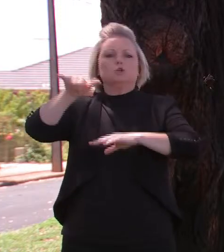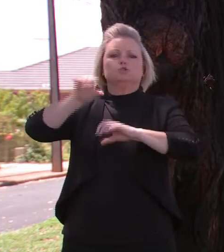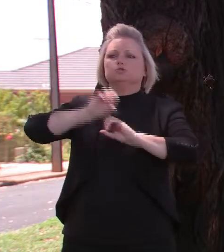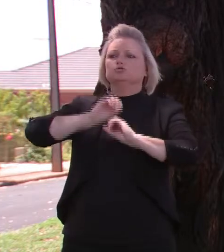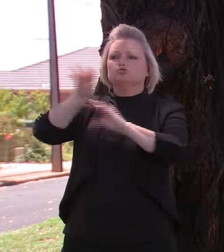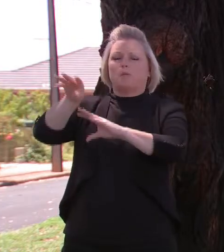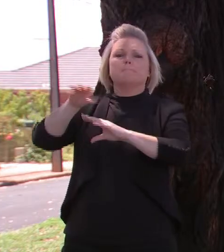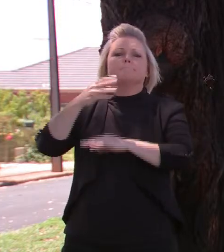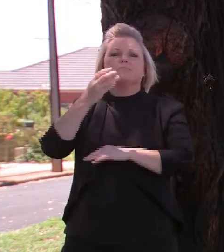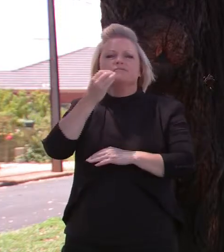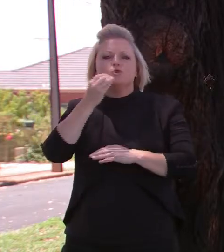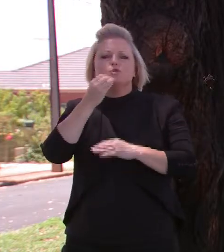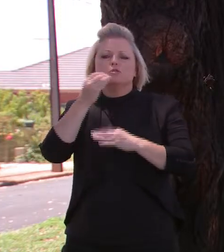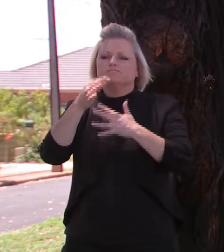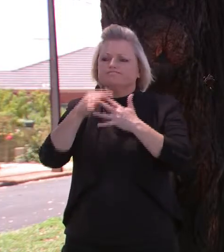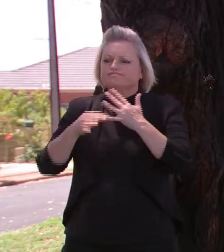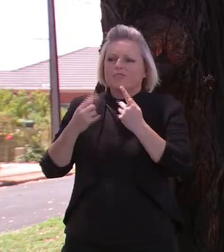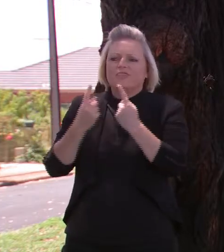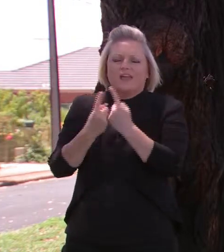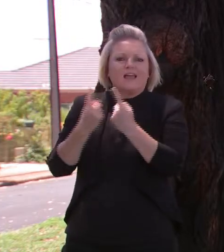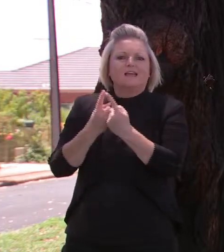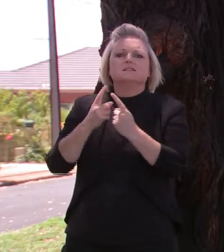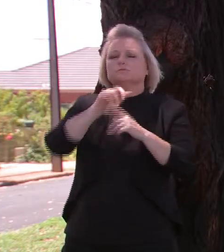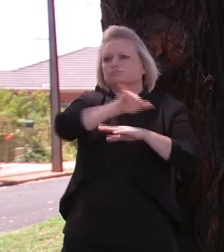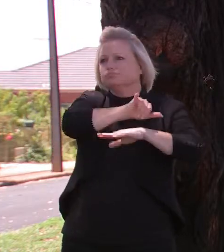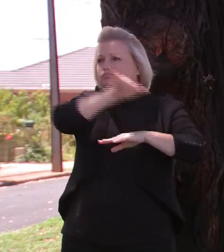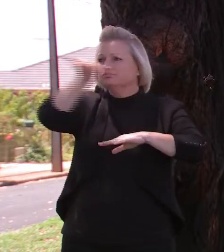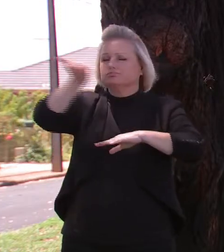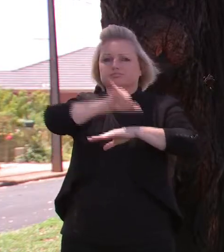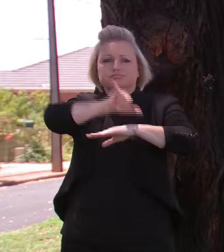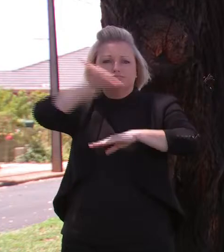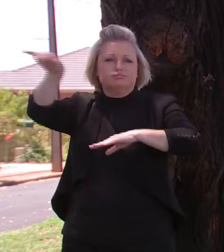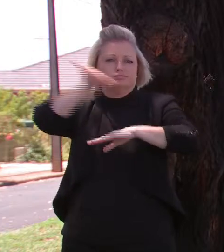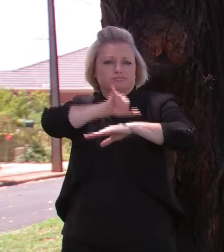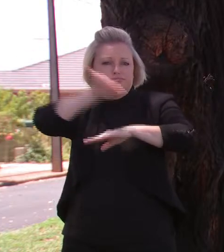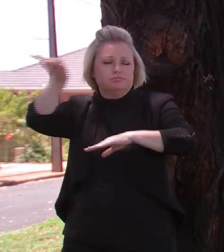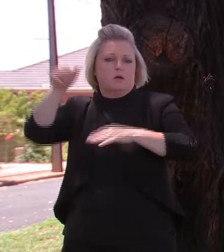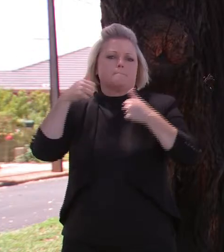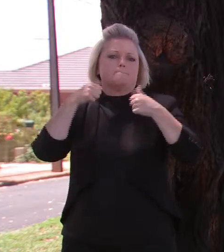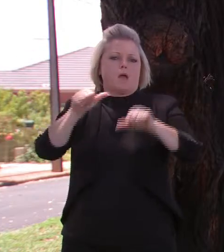to be further opportunities like this in the coming days. It's a real